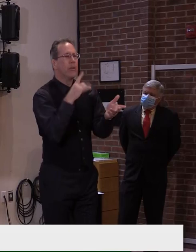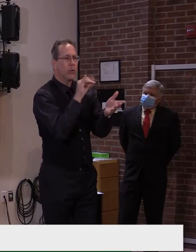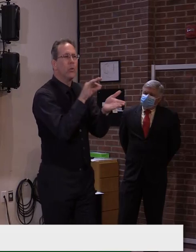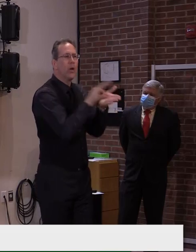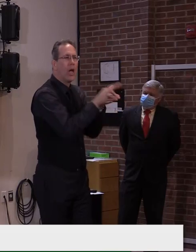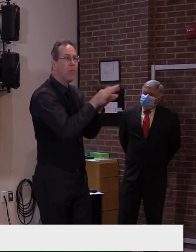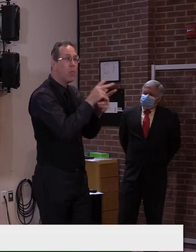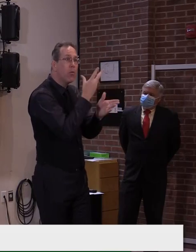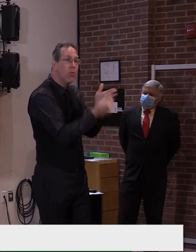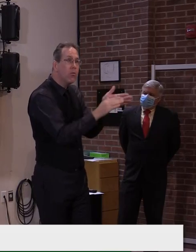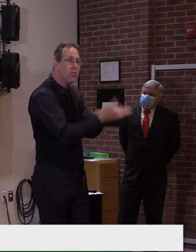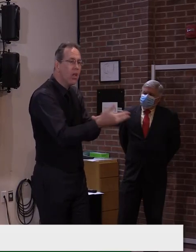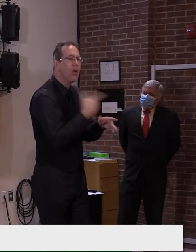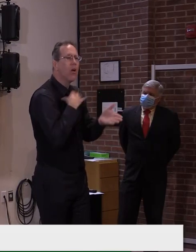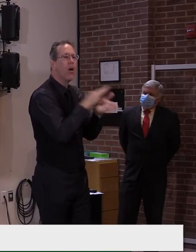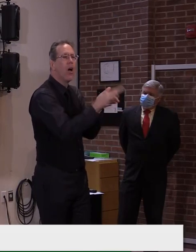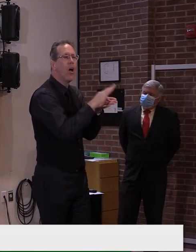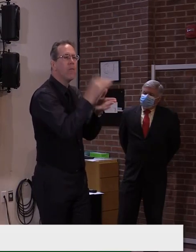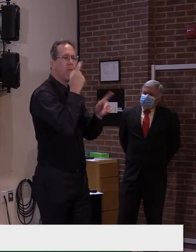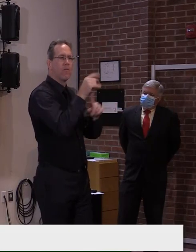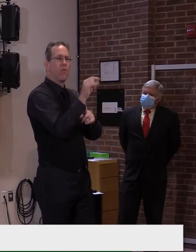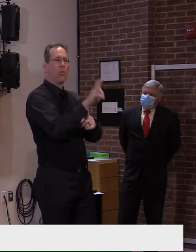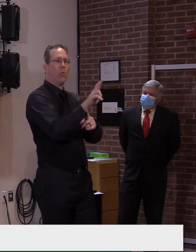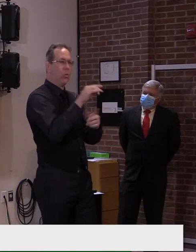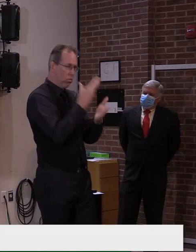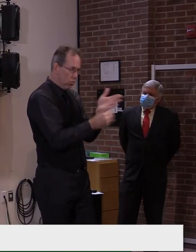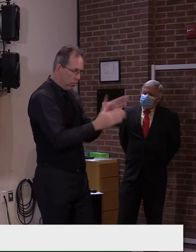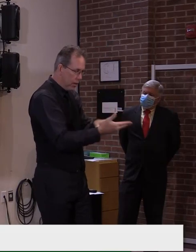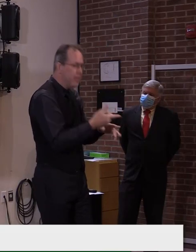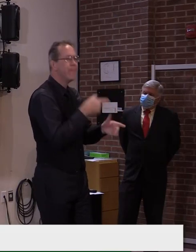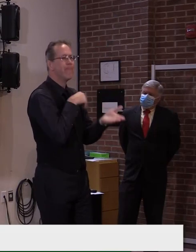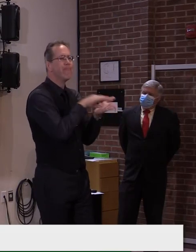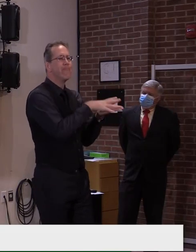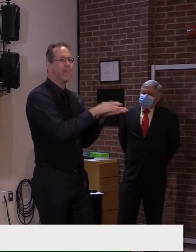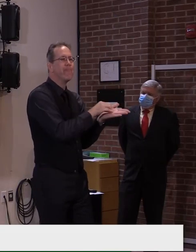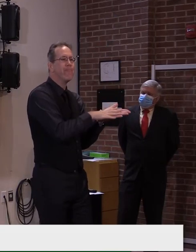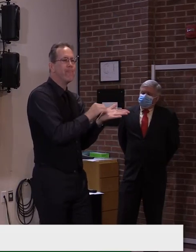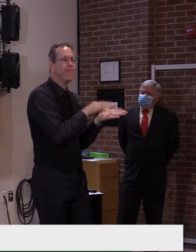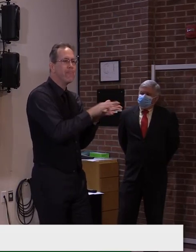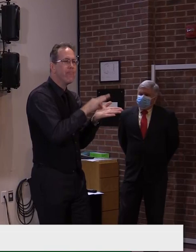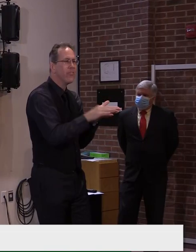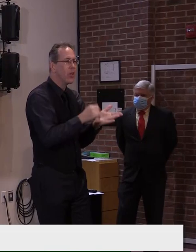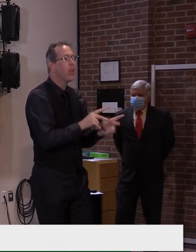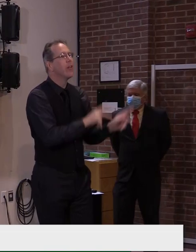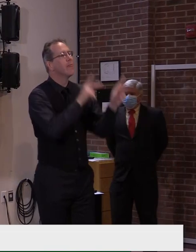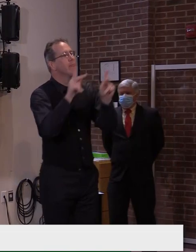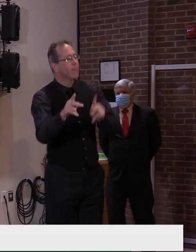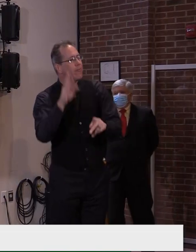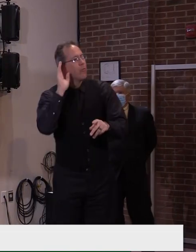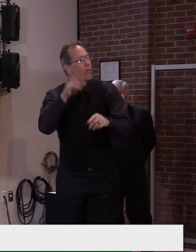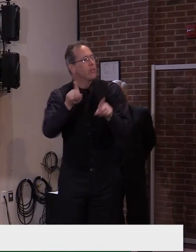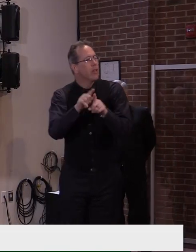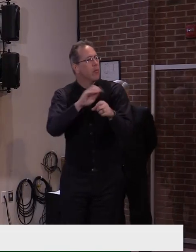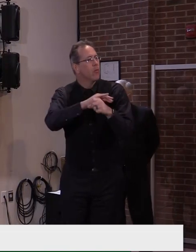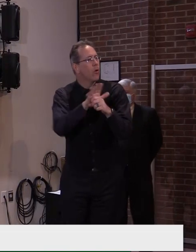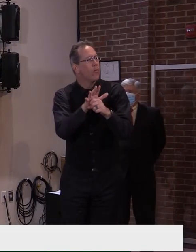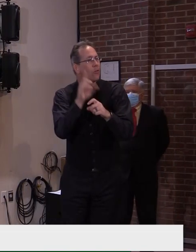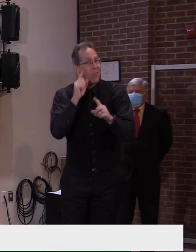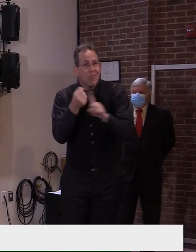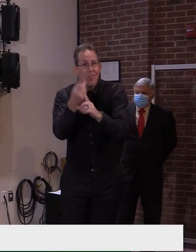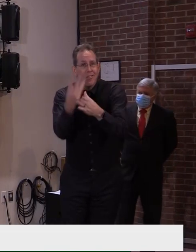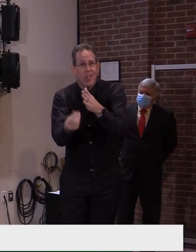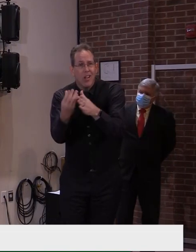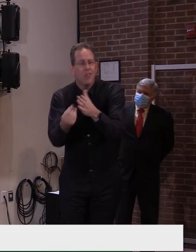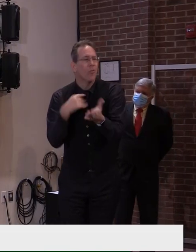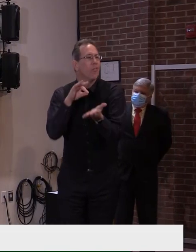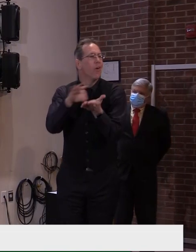COVID-19 virus, SARS-CoV-2, that's where we're headed. and that's why case numbers are not going to be as critical